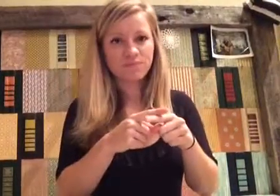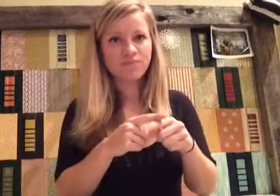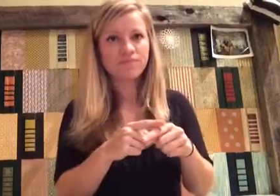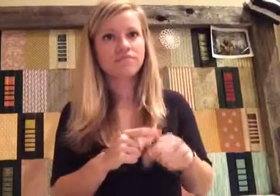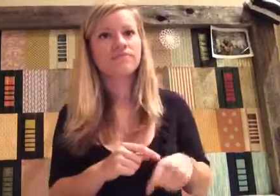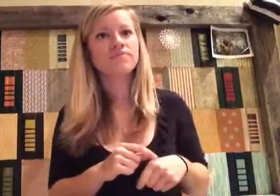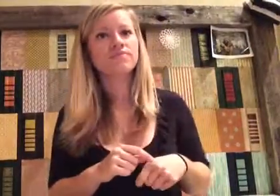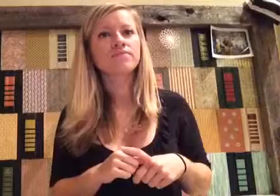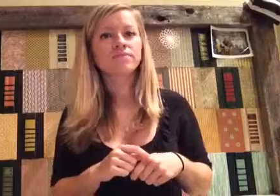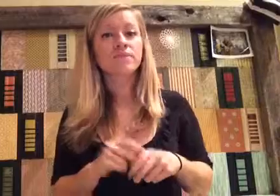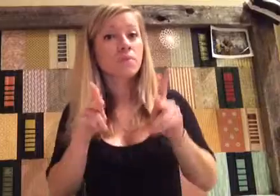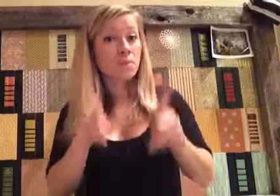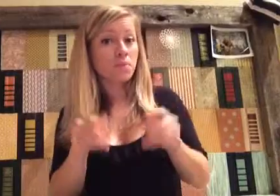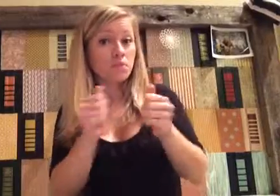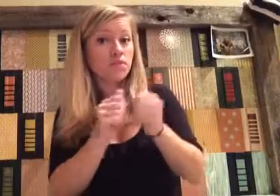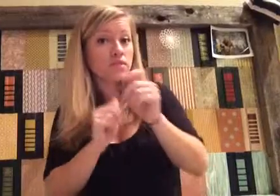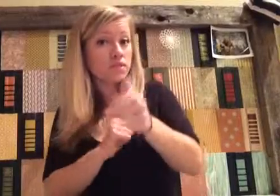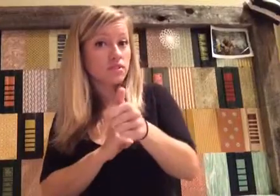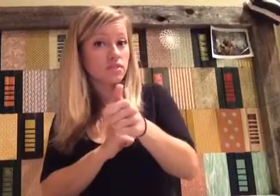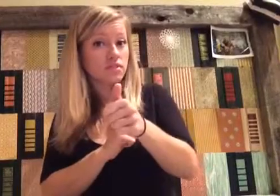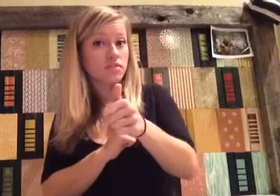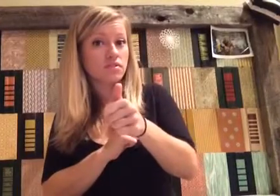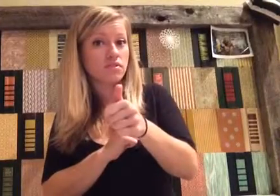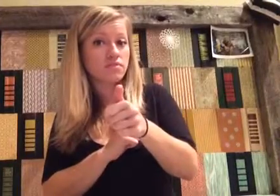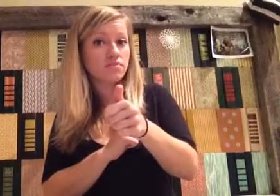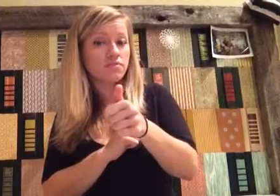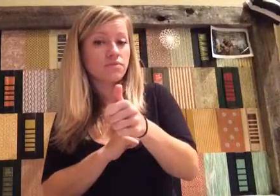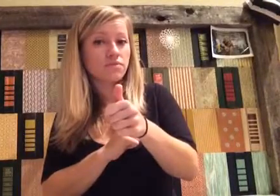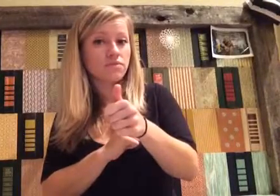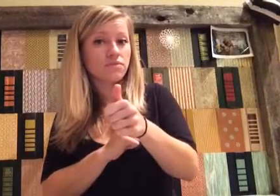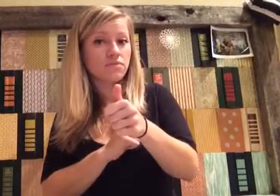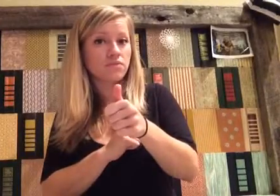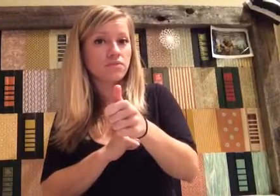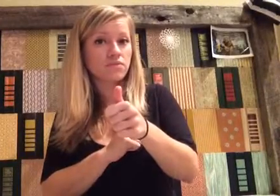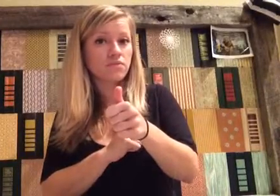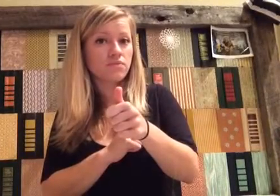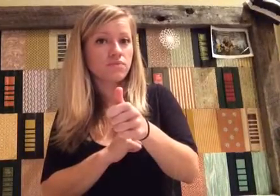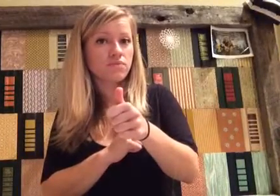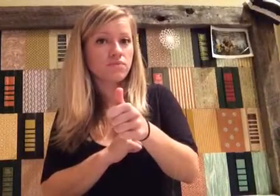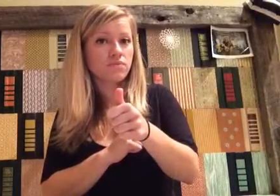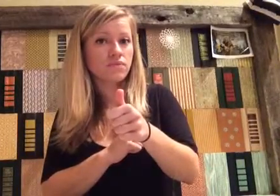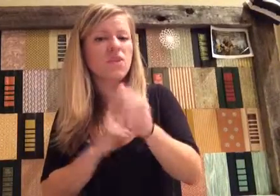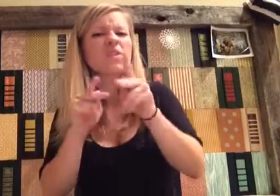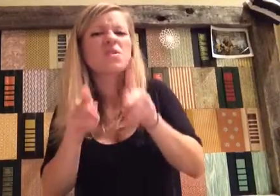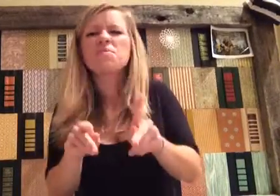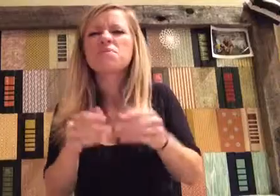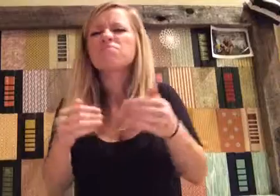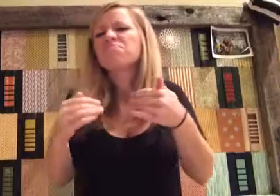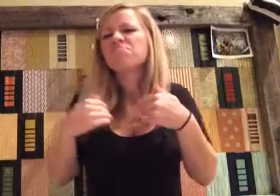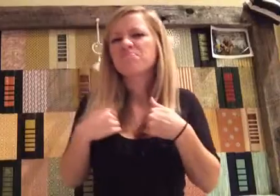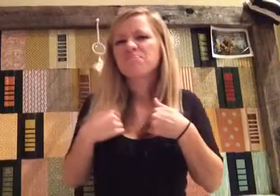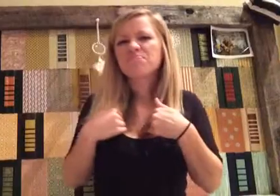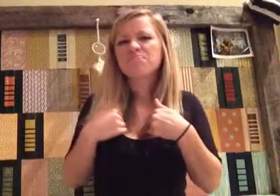Person versus self is when a character has a physical or mental ailment.